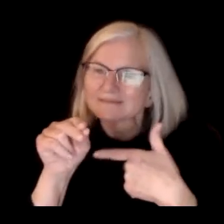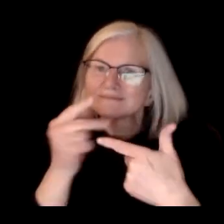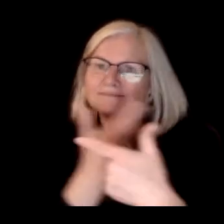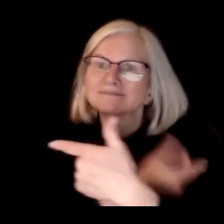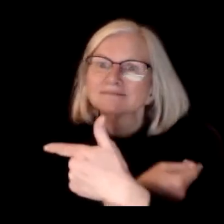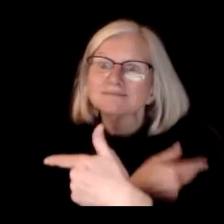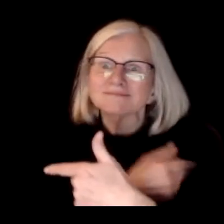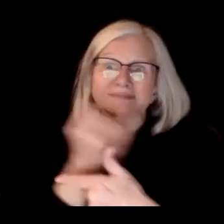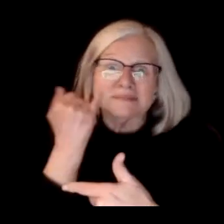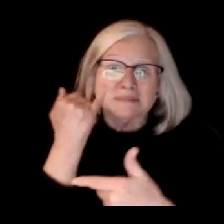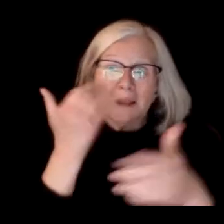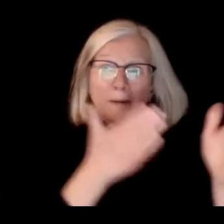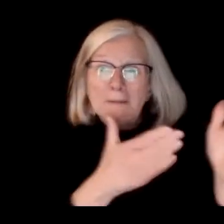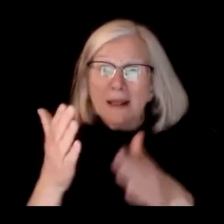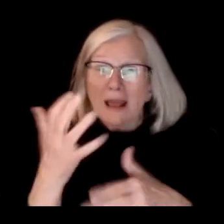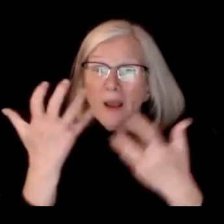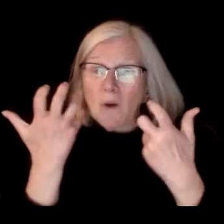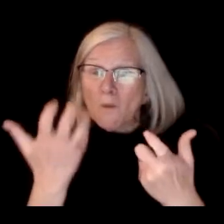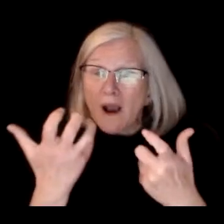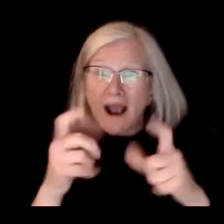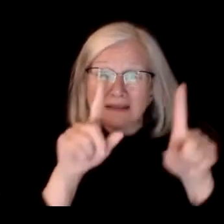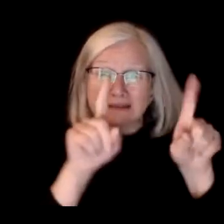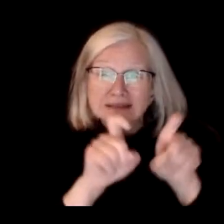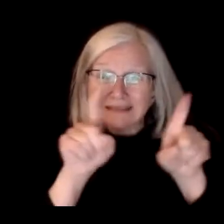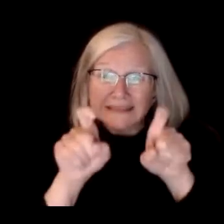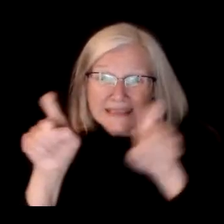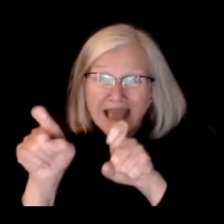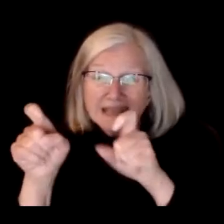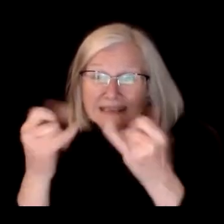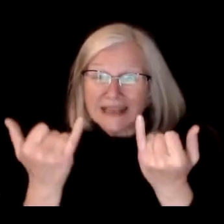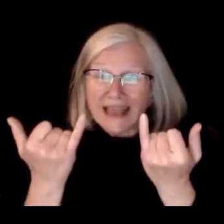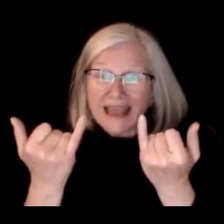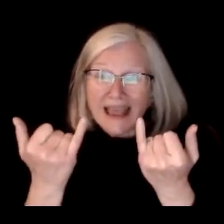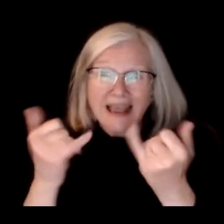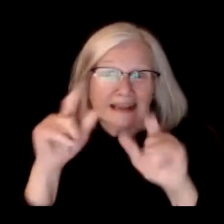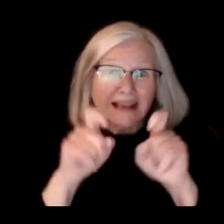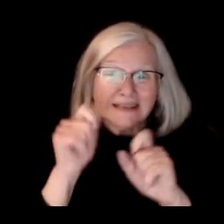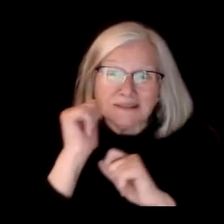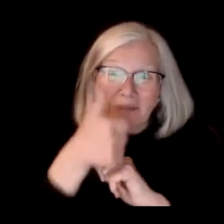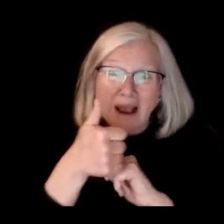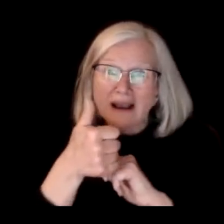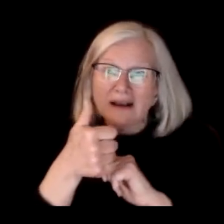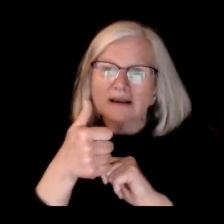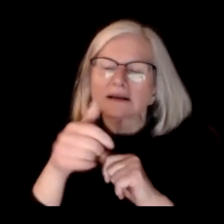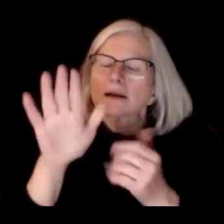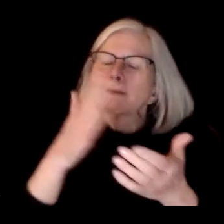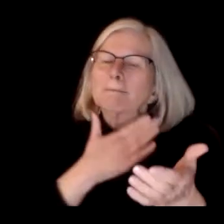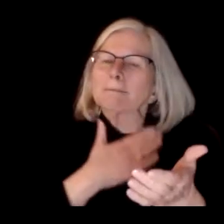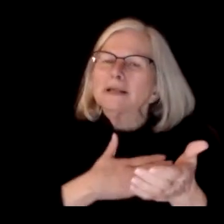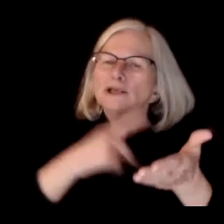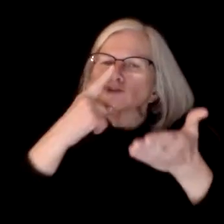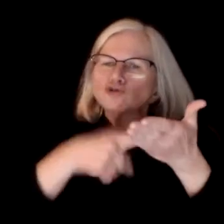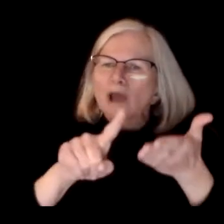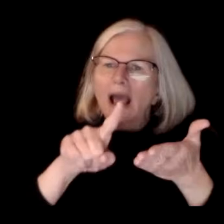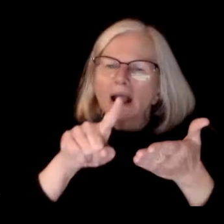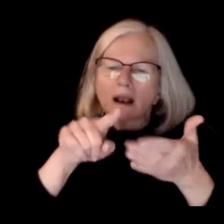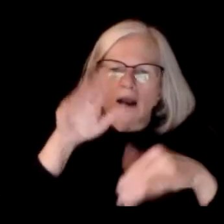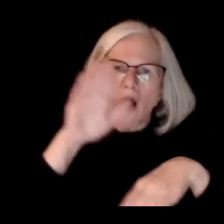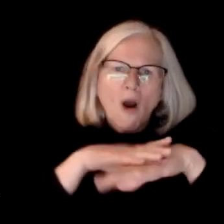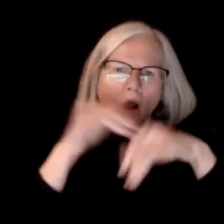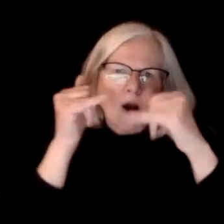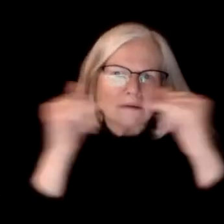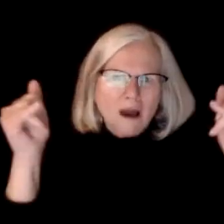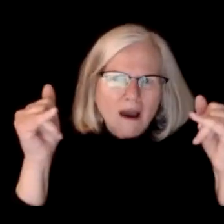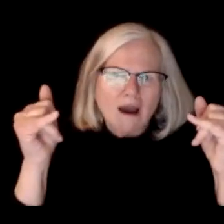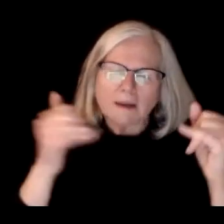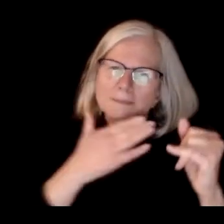or tomorrow, the best advice would be to check the state COVID website before you go for the most up-to-date information. Minnesotans affected